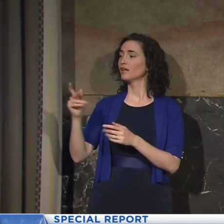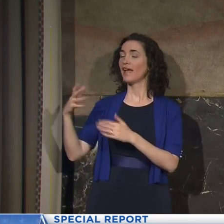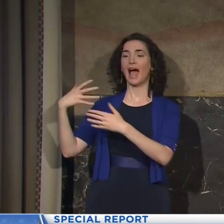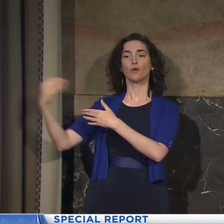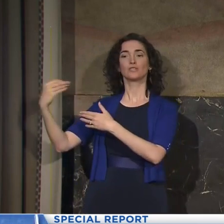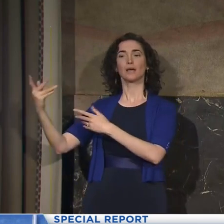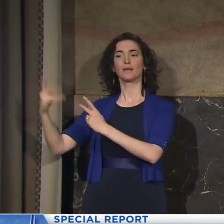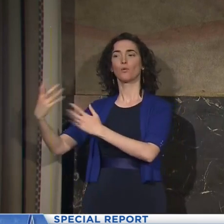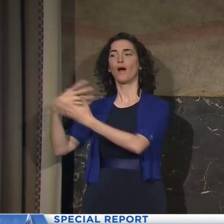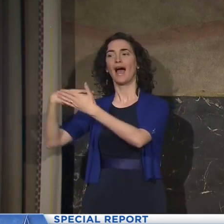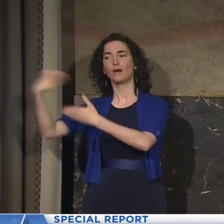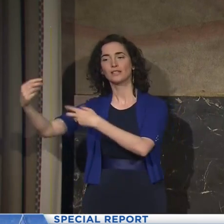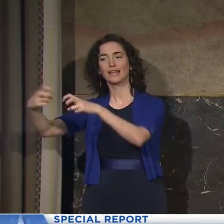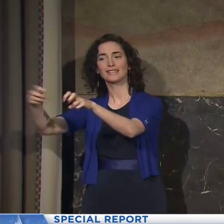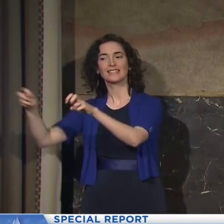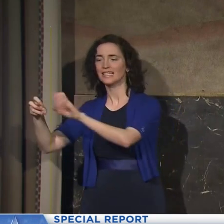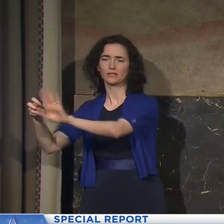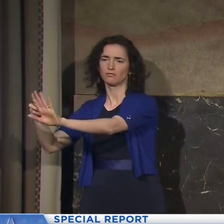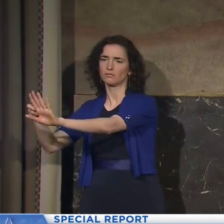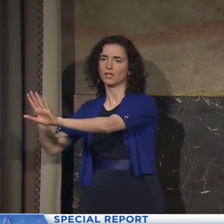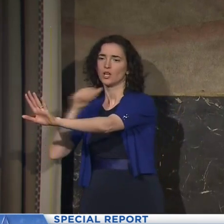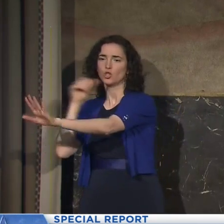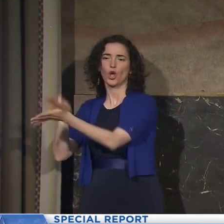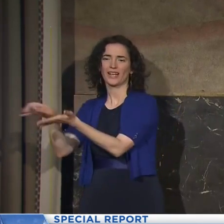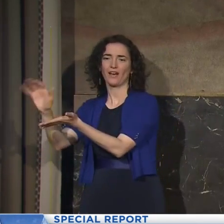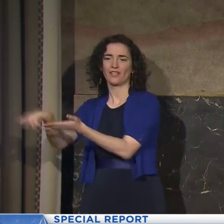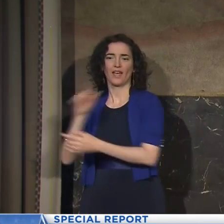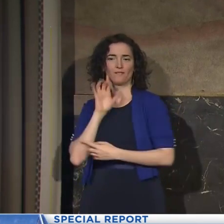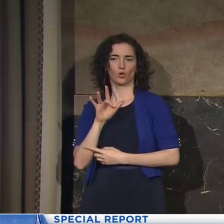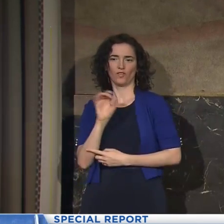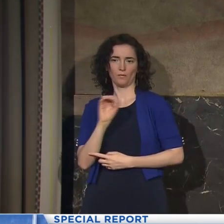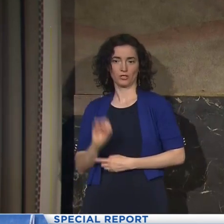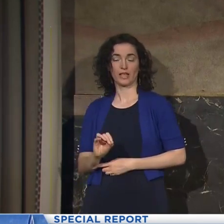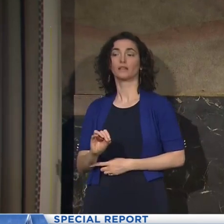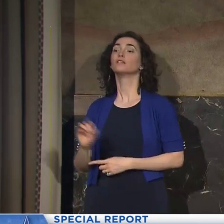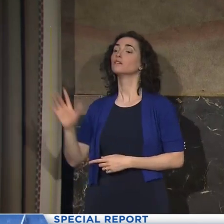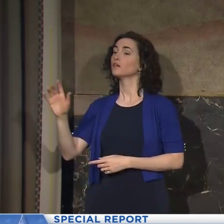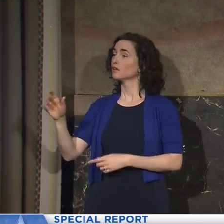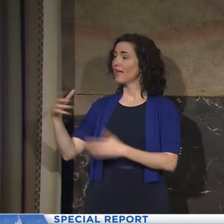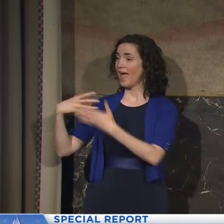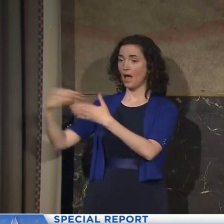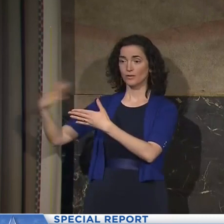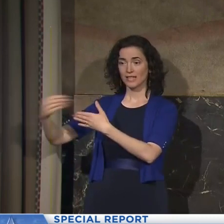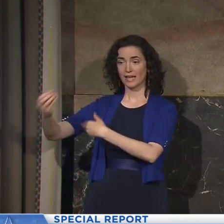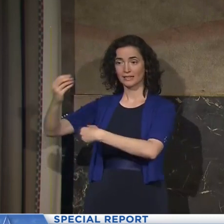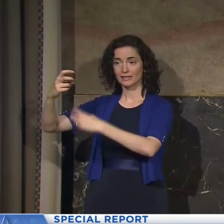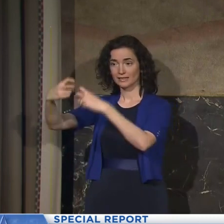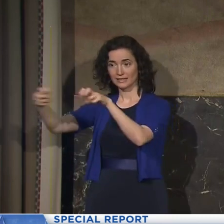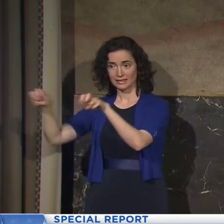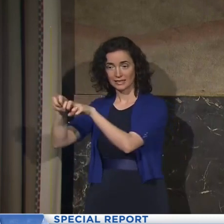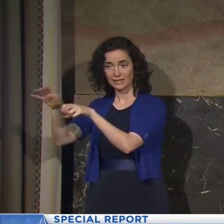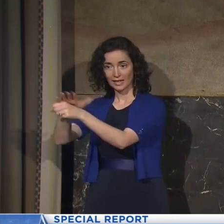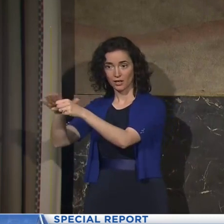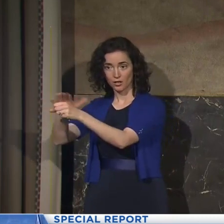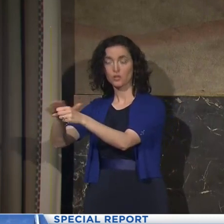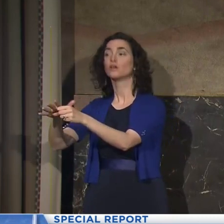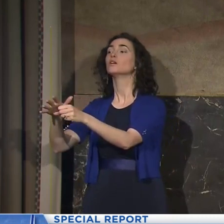weeks. So social distancing for outdoor and patio seating will continue to be required.